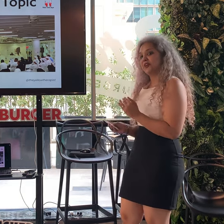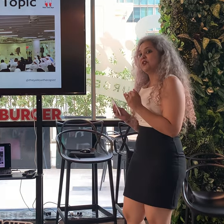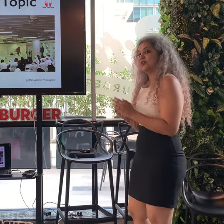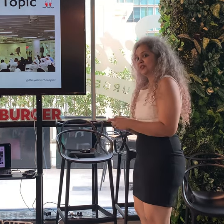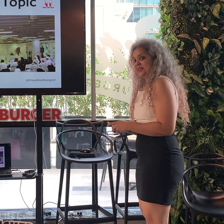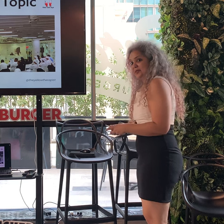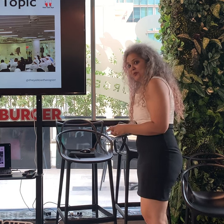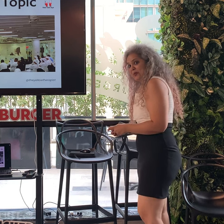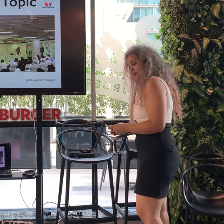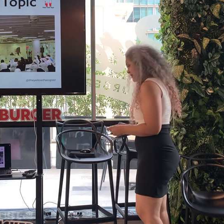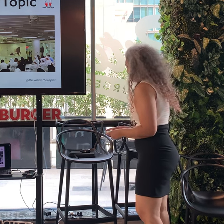front of these two people.